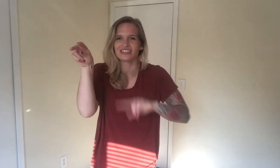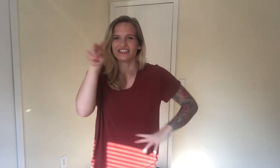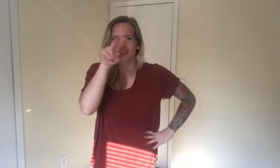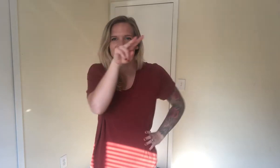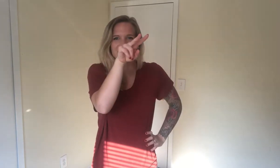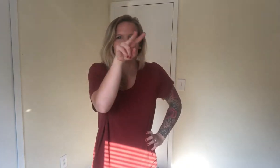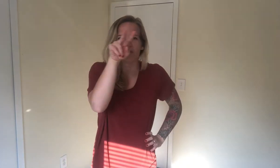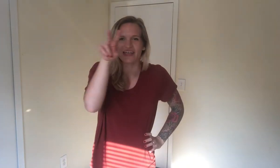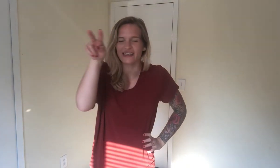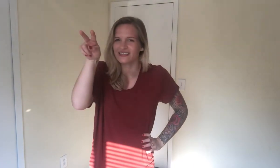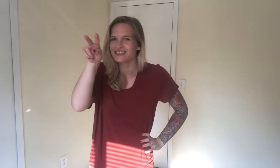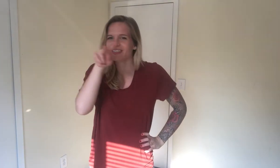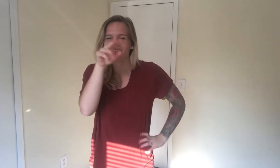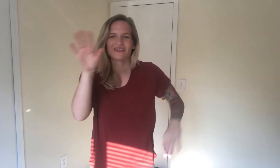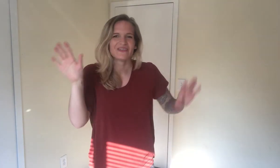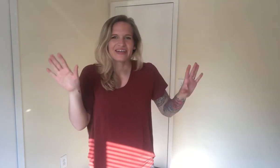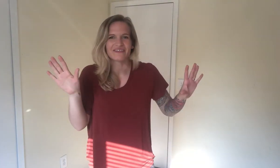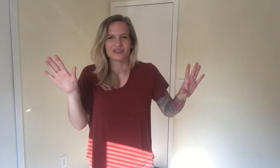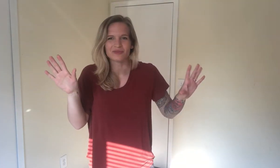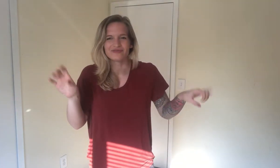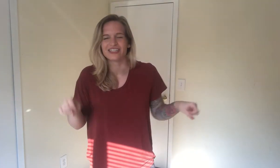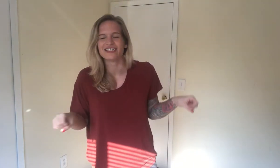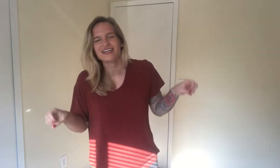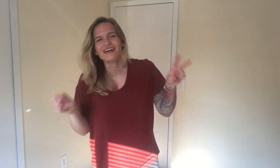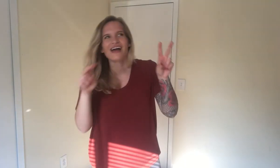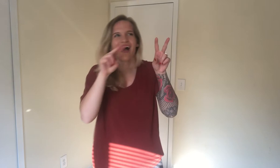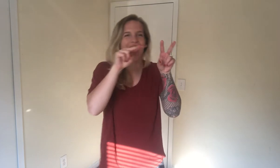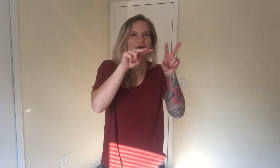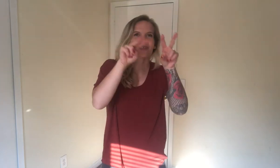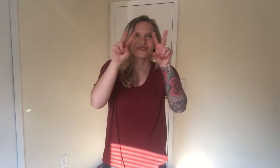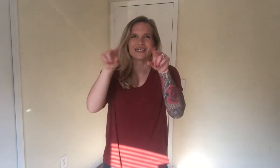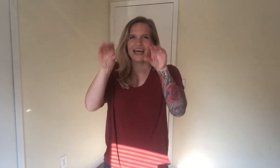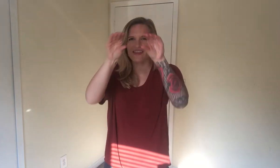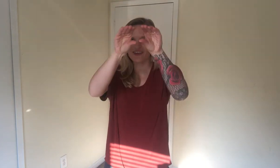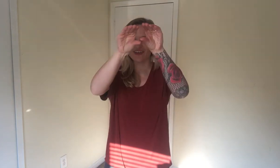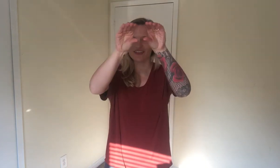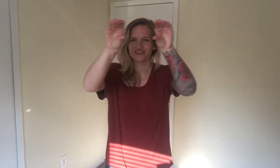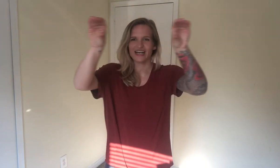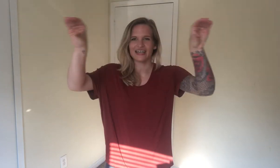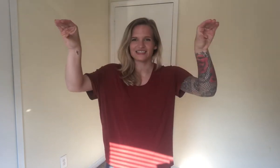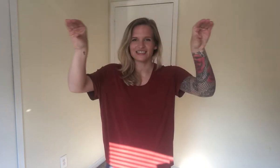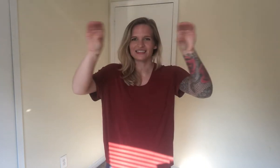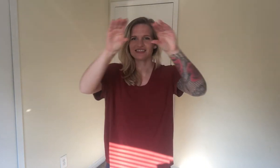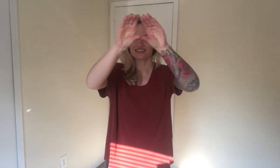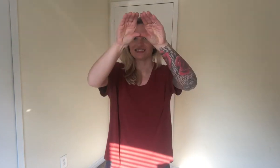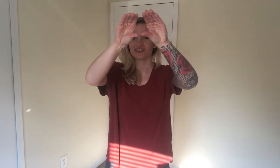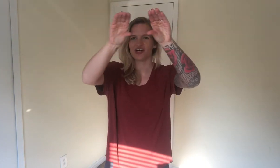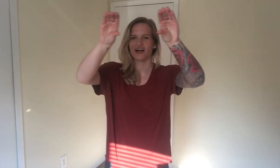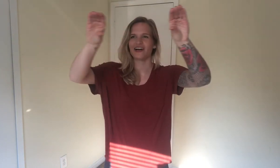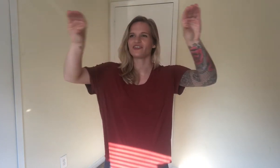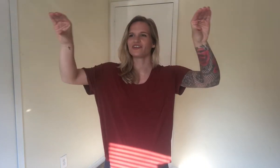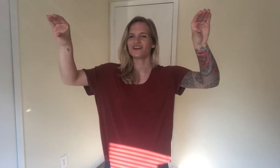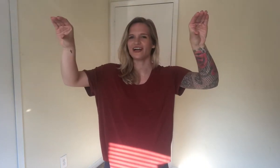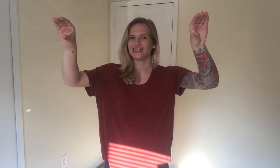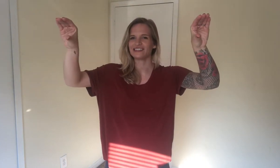looking. You could just do one hand, whatever you prefer. I want to look at the horizon, so just draw out the horizon